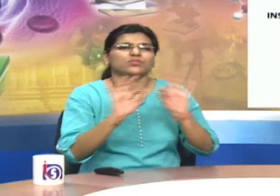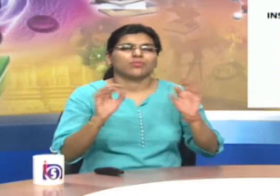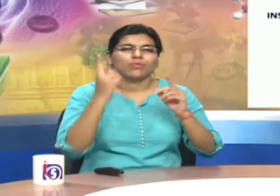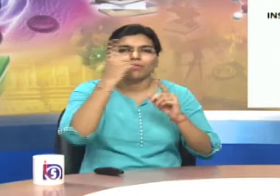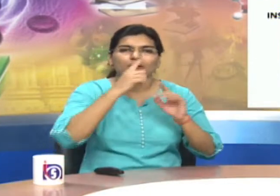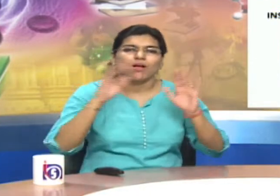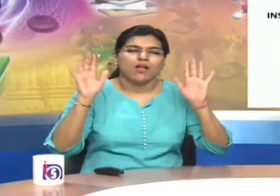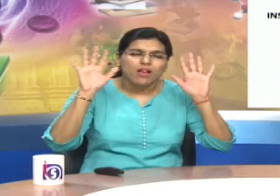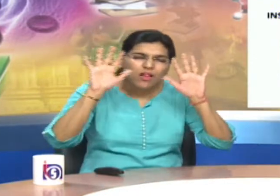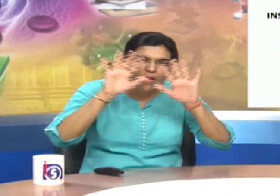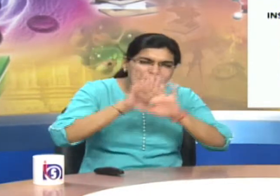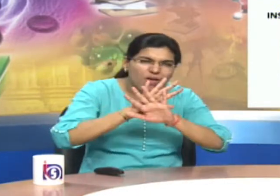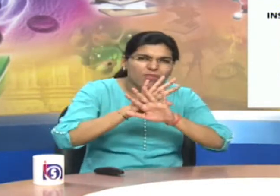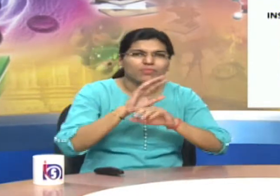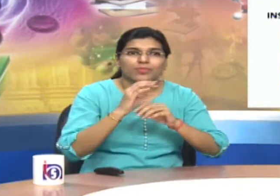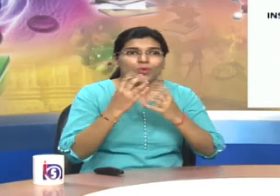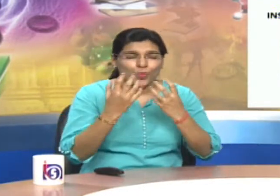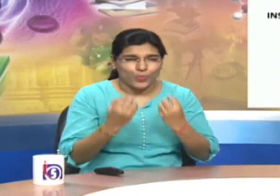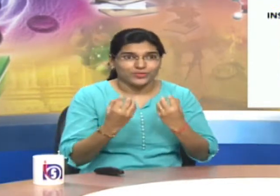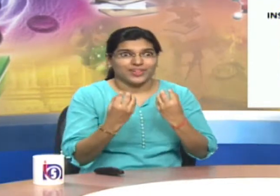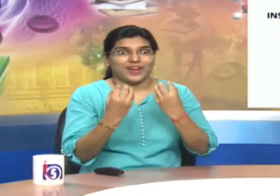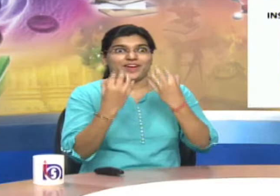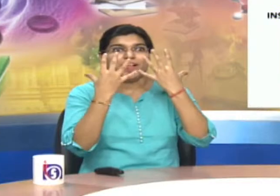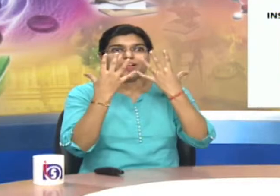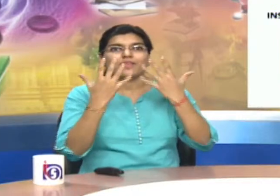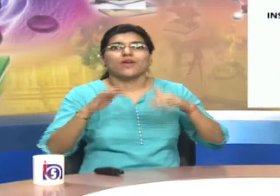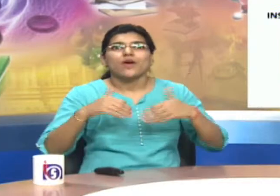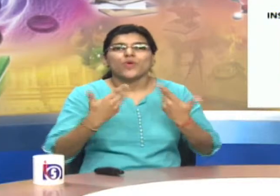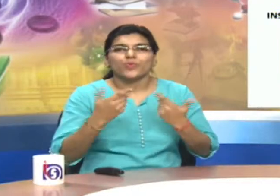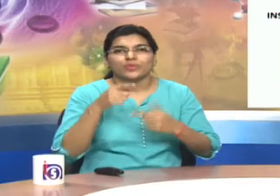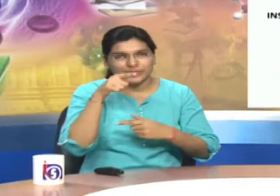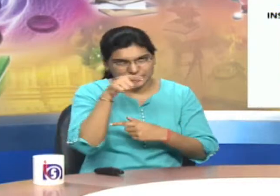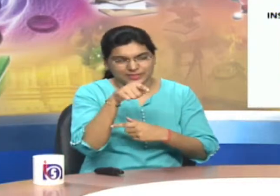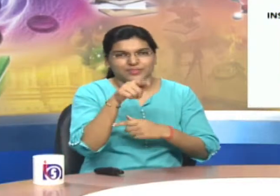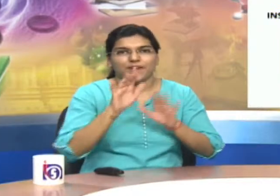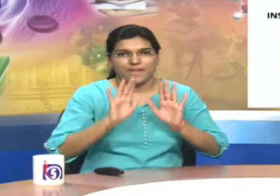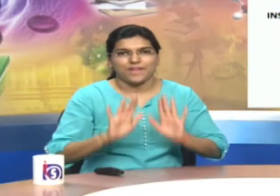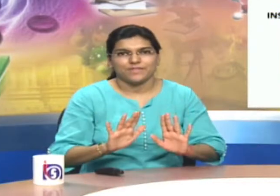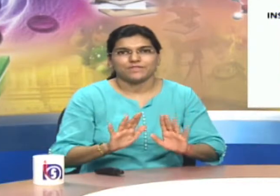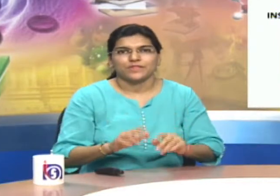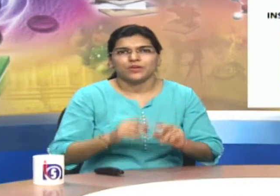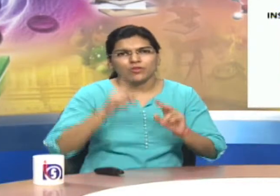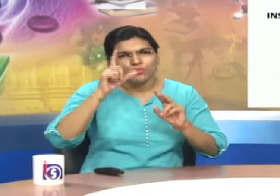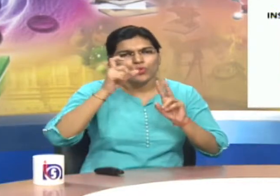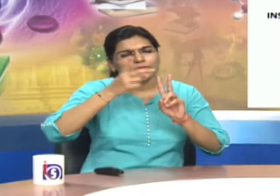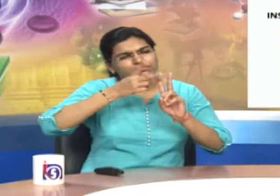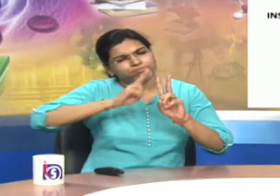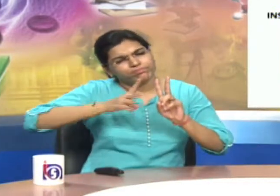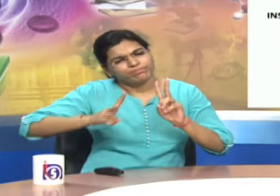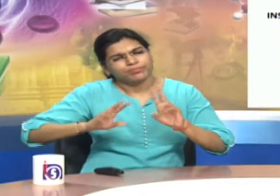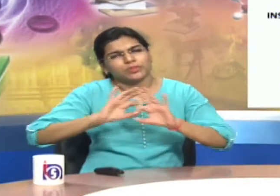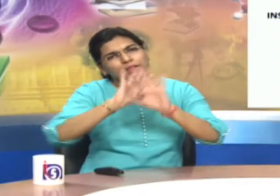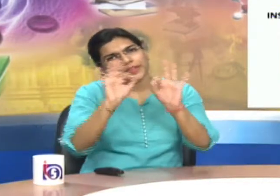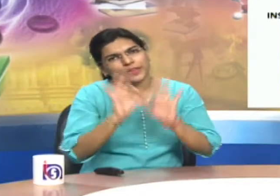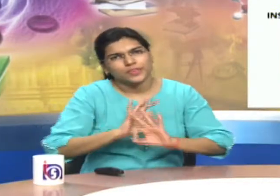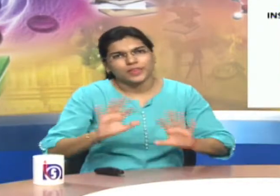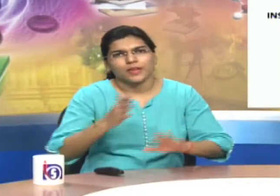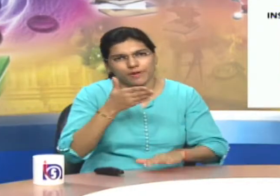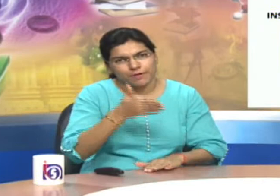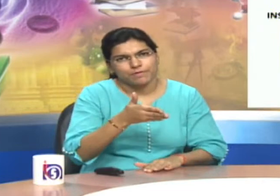to make it more beautiful. If it is dull, it has less colors. So this picture option is used